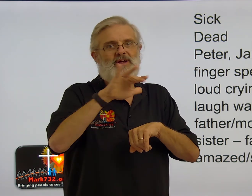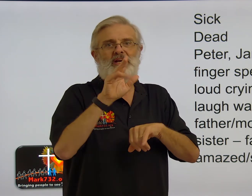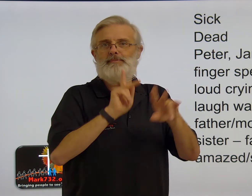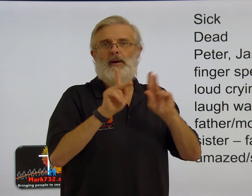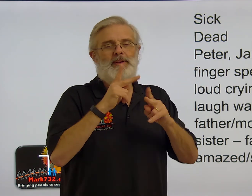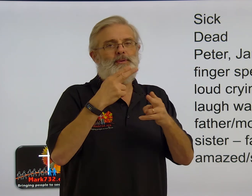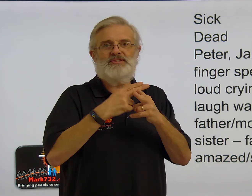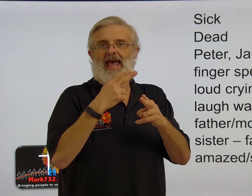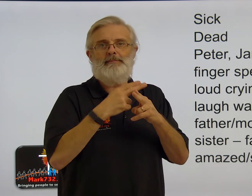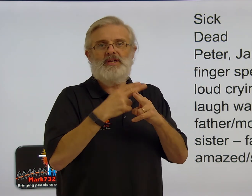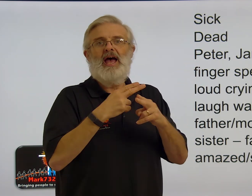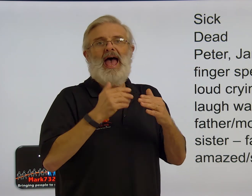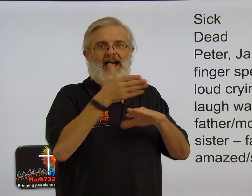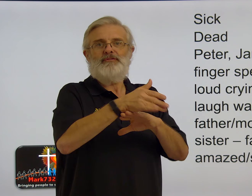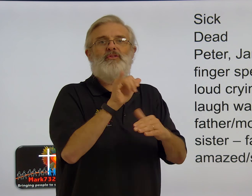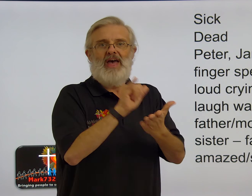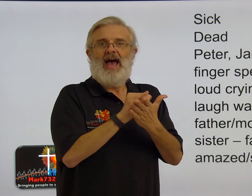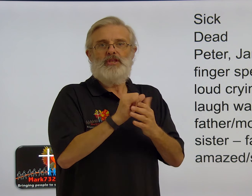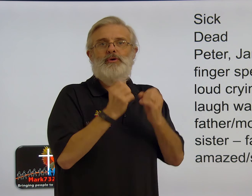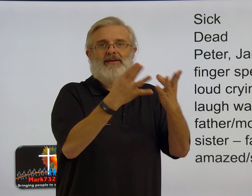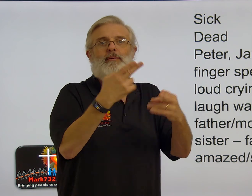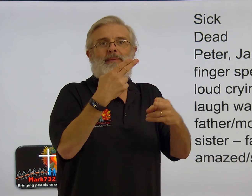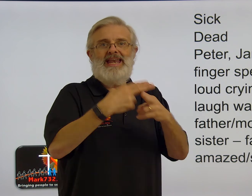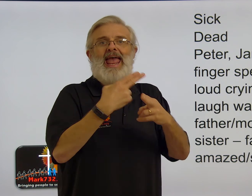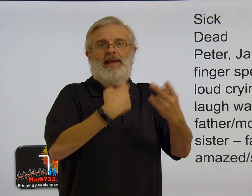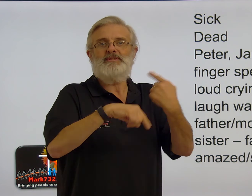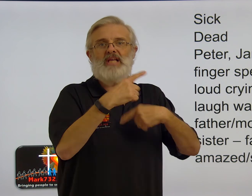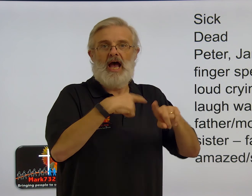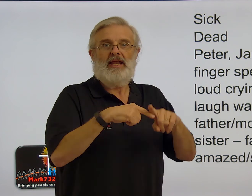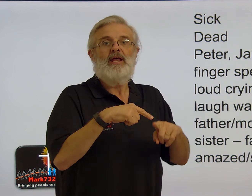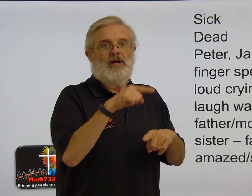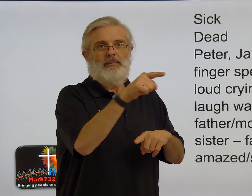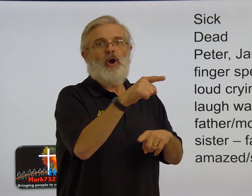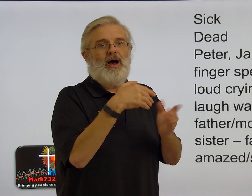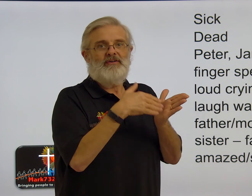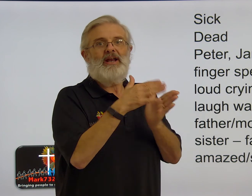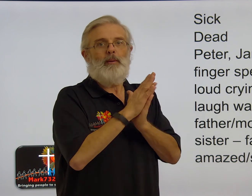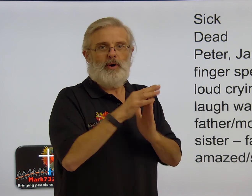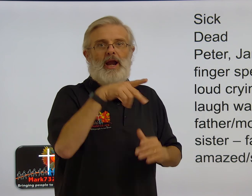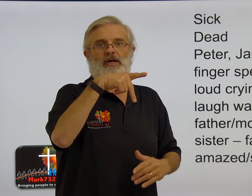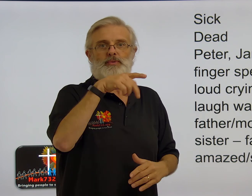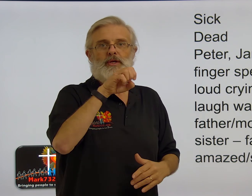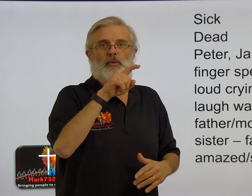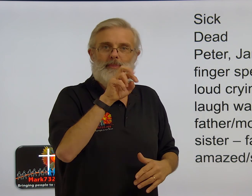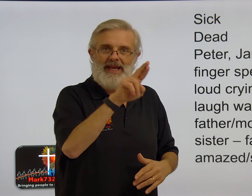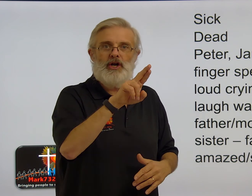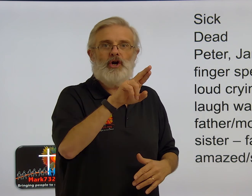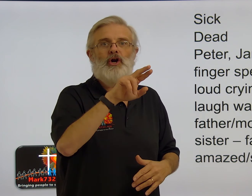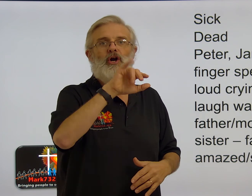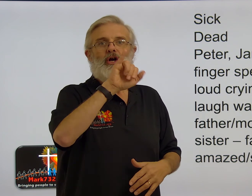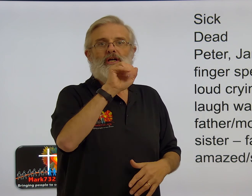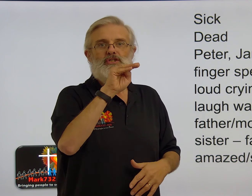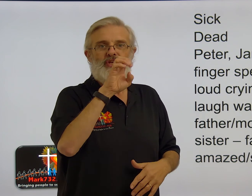spell people's names. After that, you give them a name sign. But often in our prayers, we do Peter,